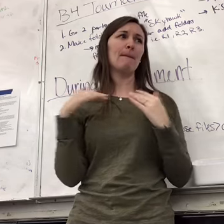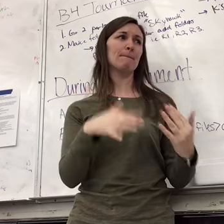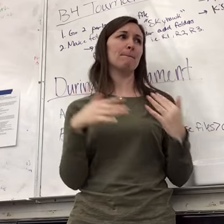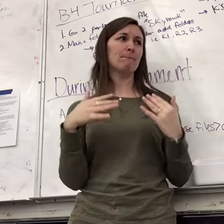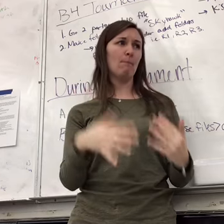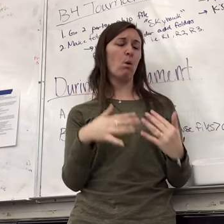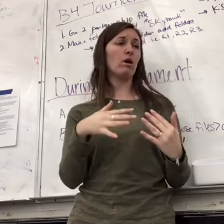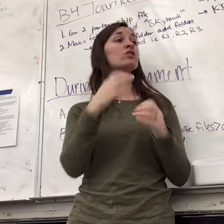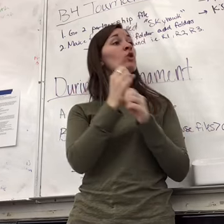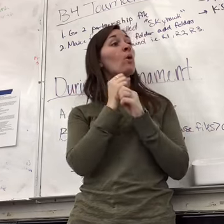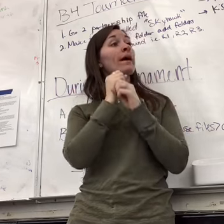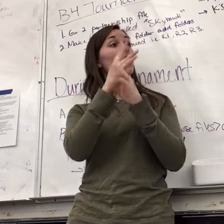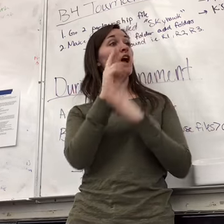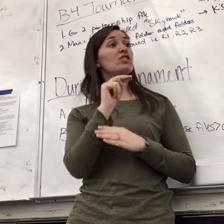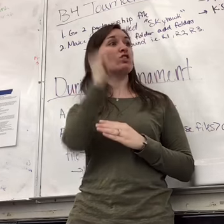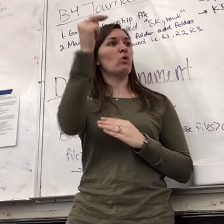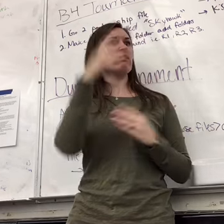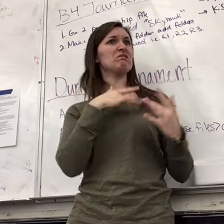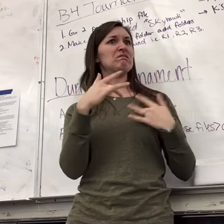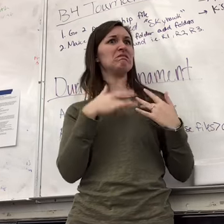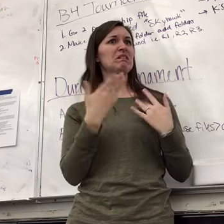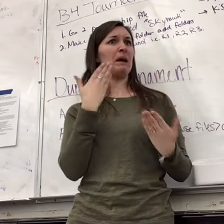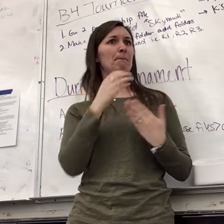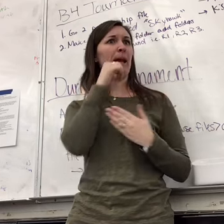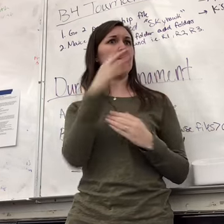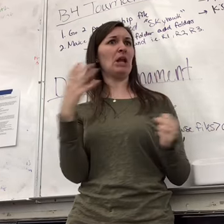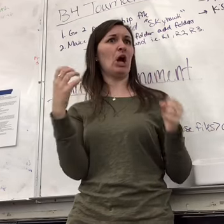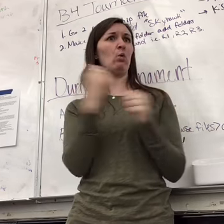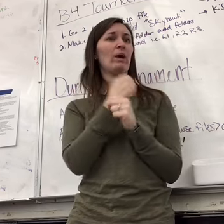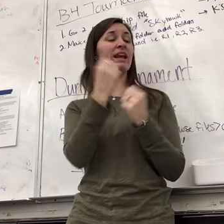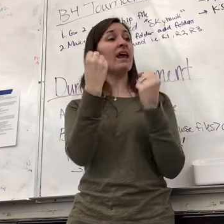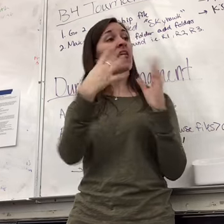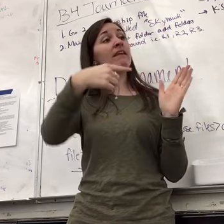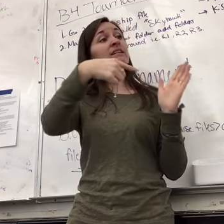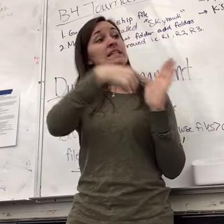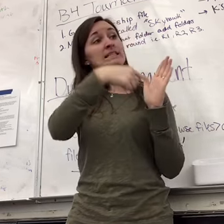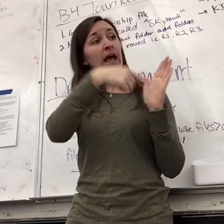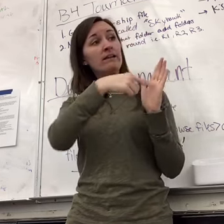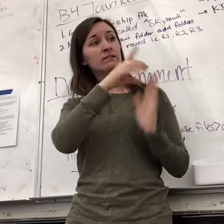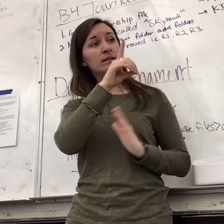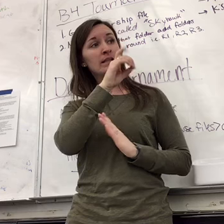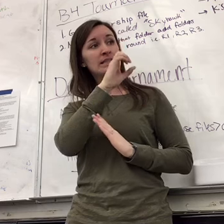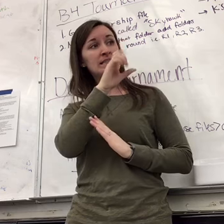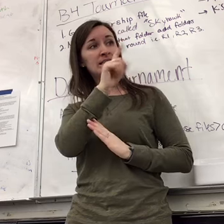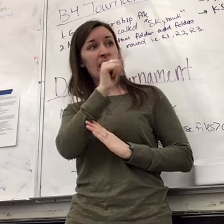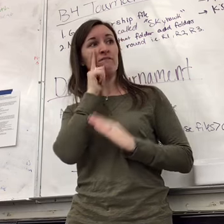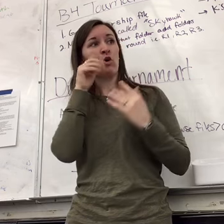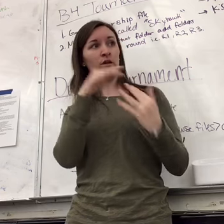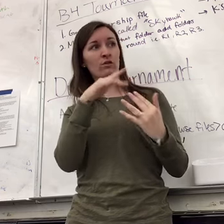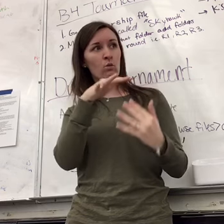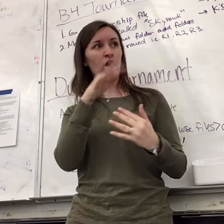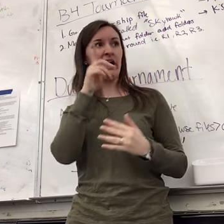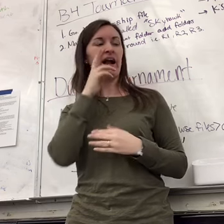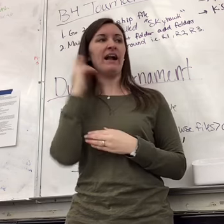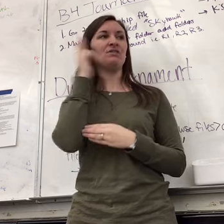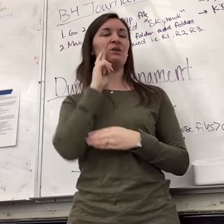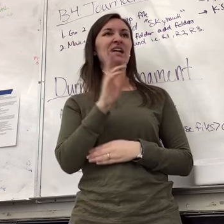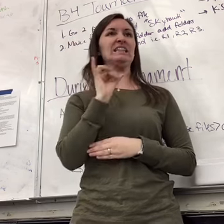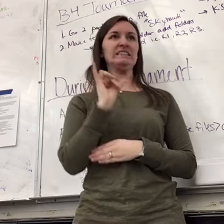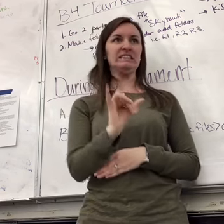win. And then it also caused massive death for the North, and they realized they needed a much better generalship, or else they weren't going to be able to win anything in